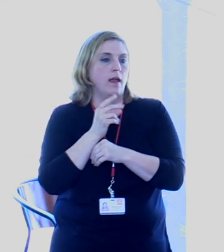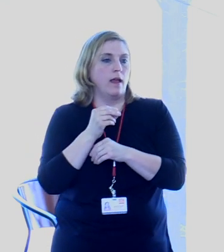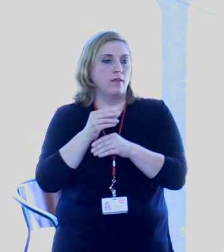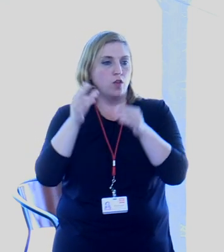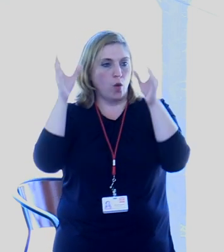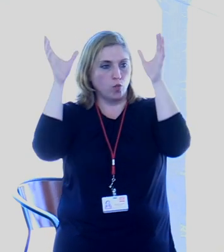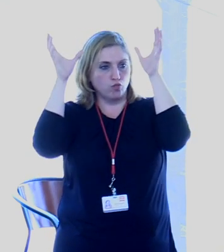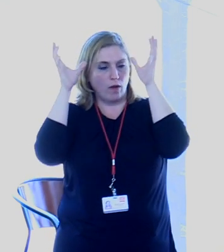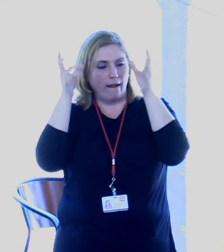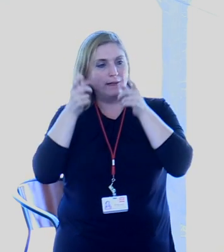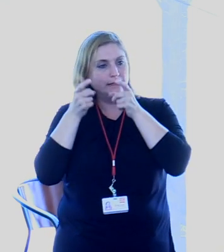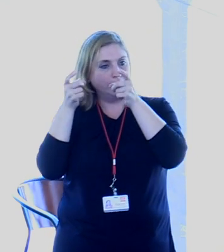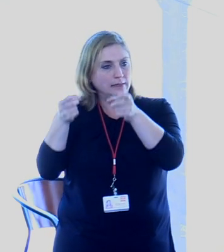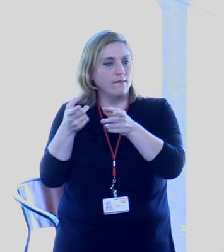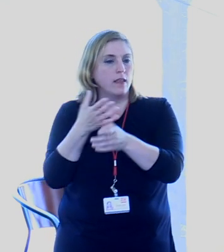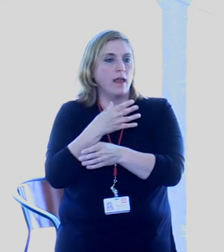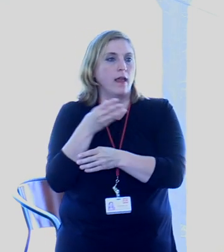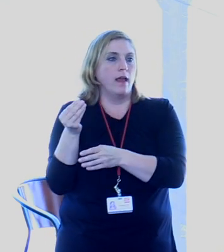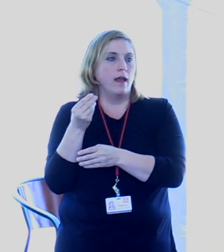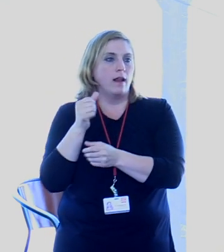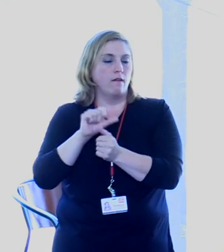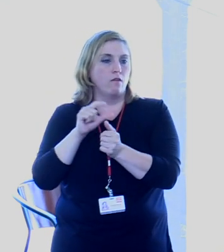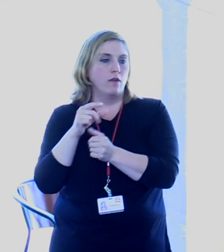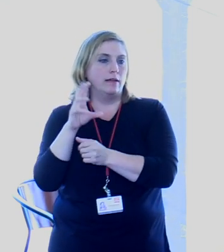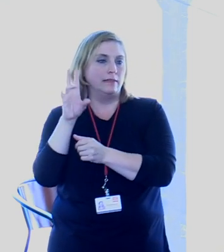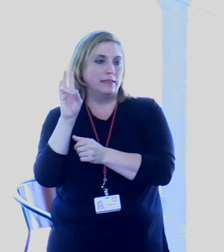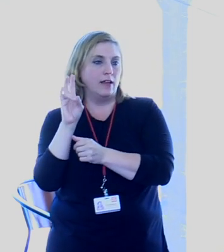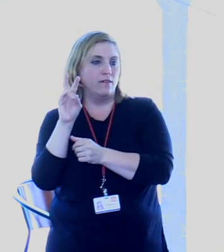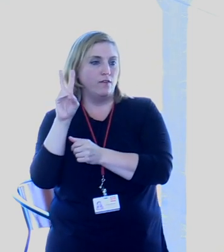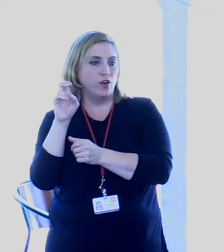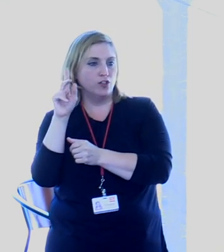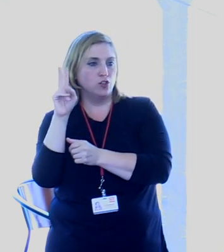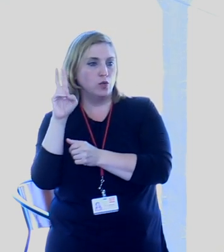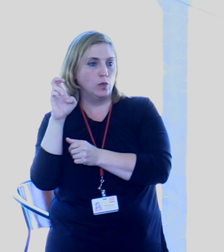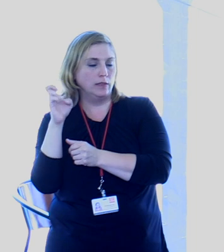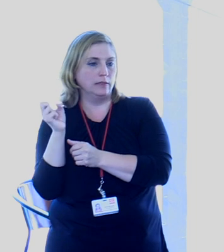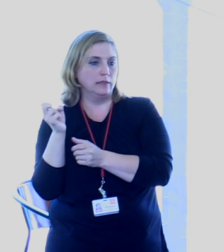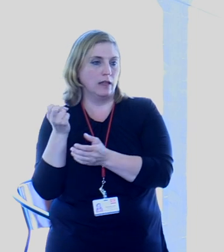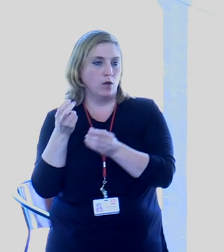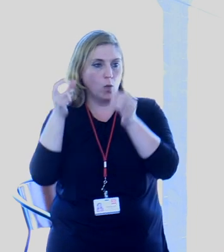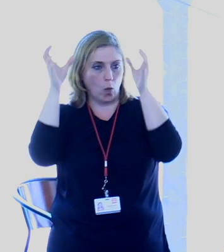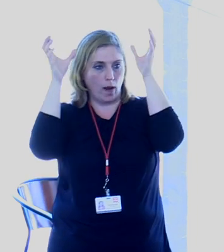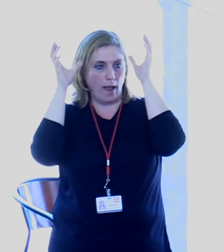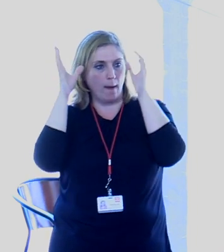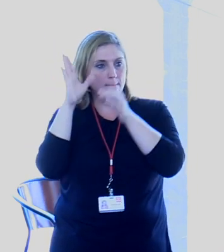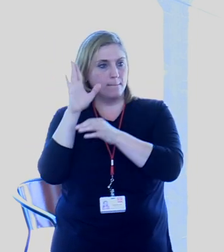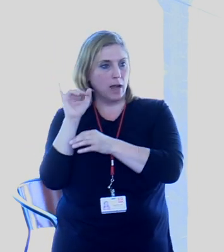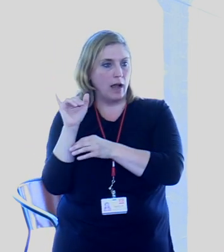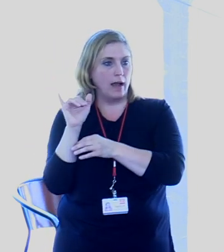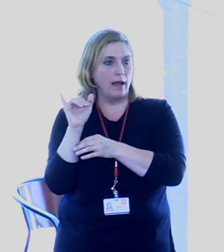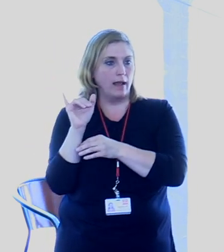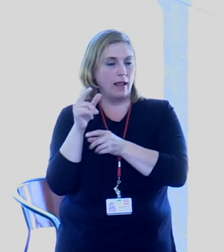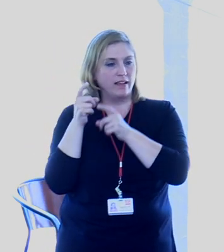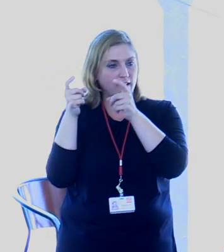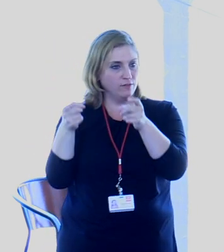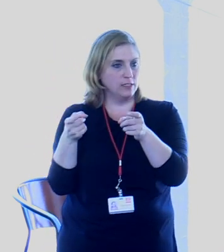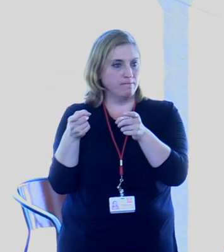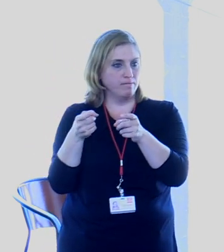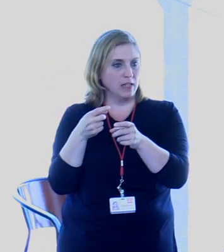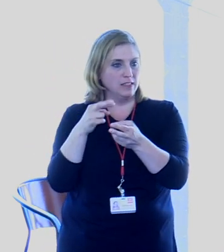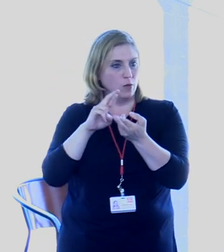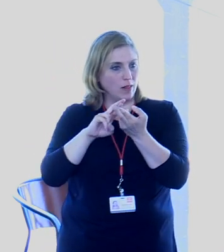crowning gift, and each of the seven virtues is crowned by a particular gift. So